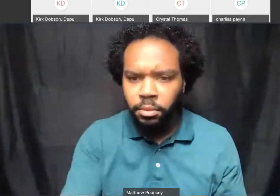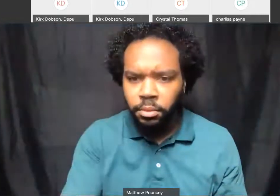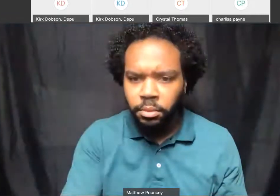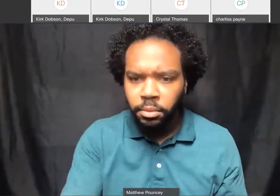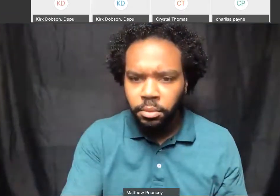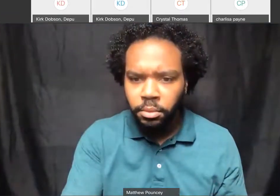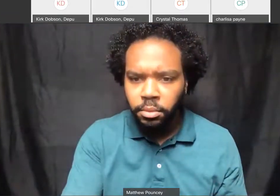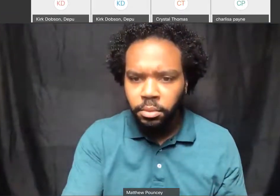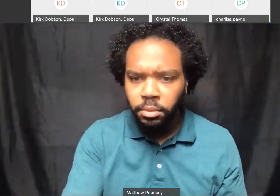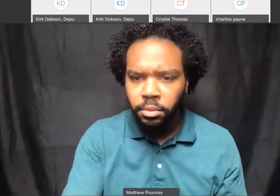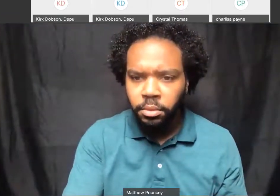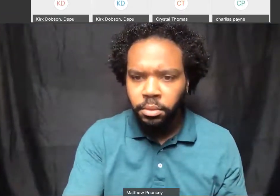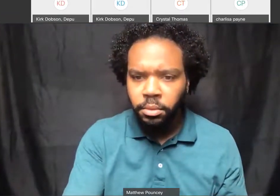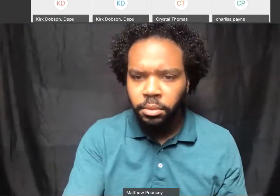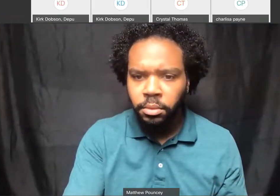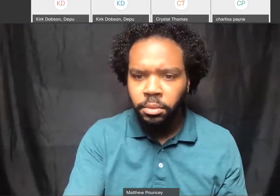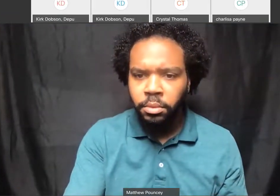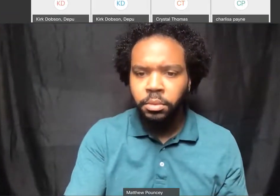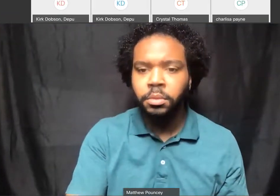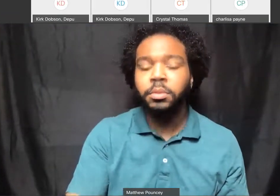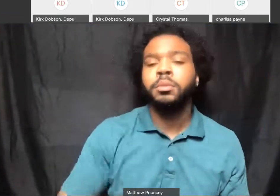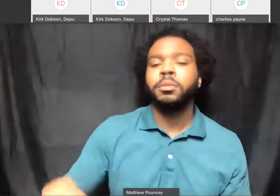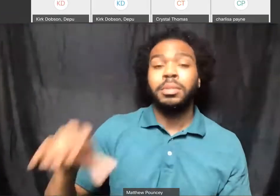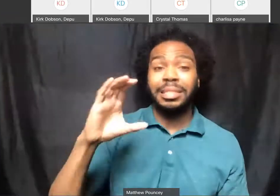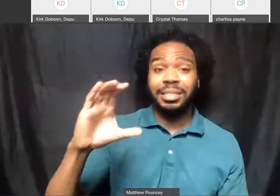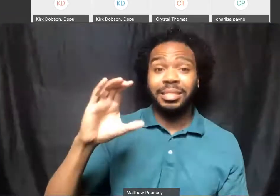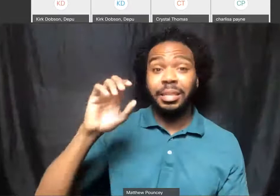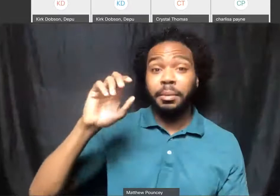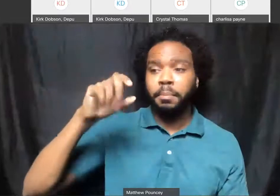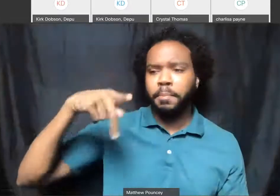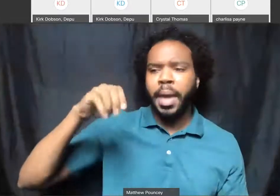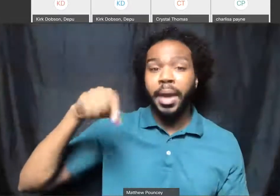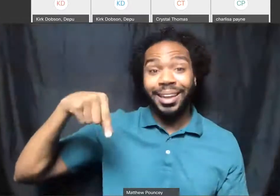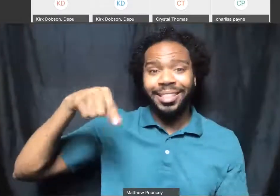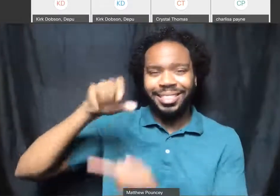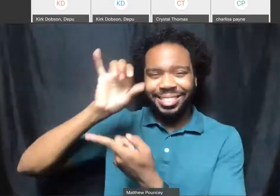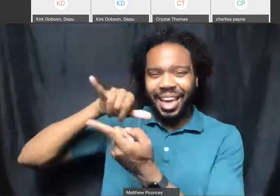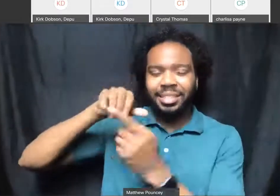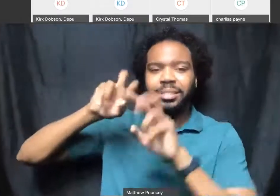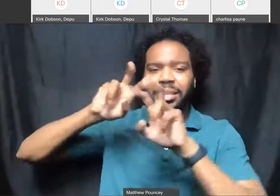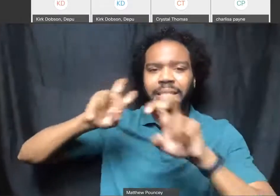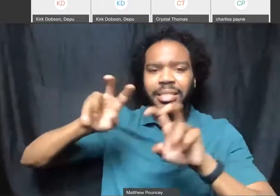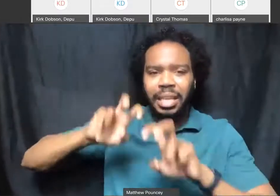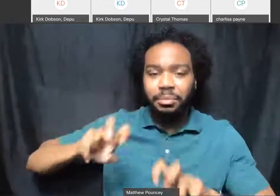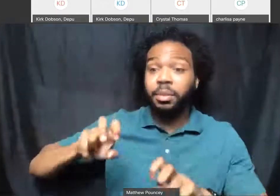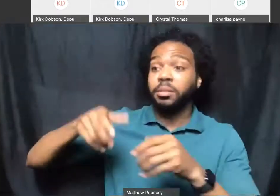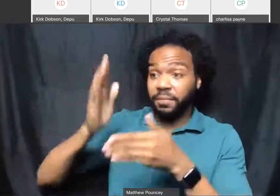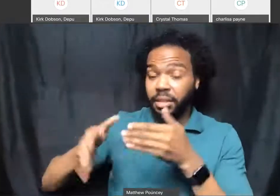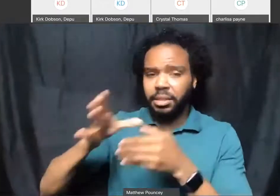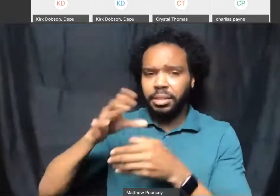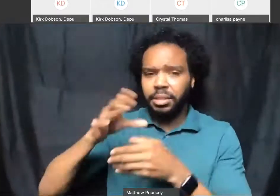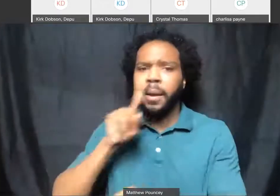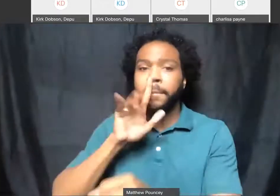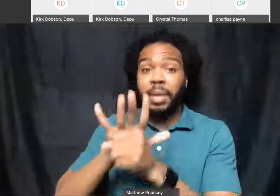again, just so the CPAC is the assessment that is done and is committed, and once it is committed, the service